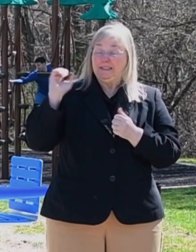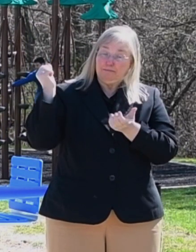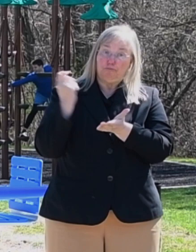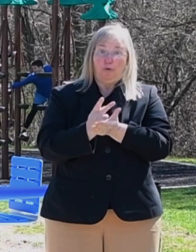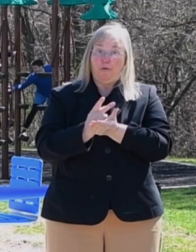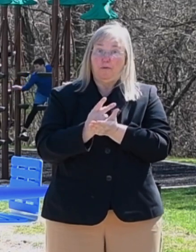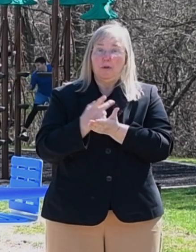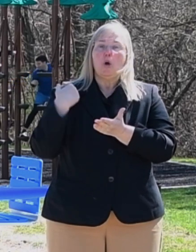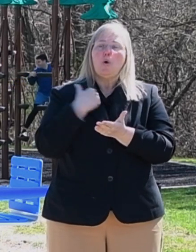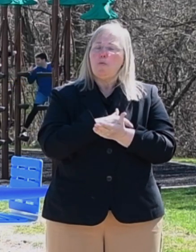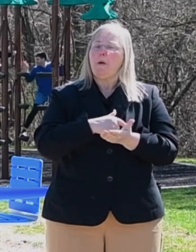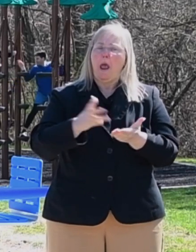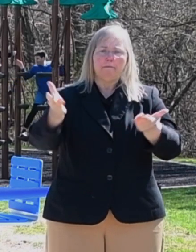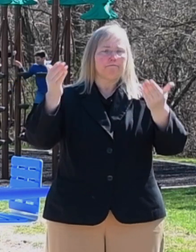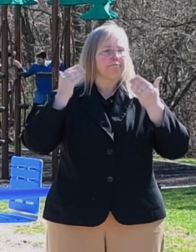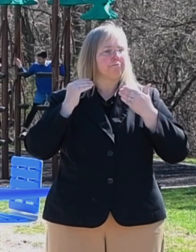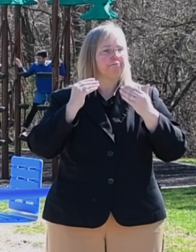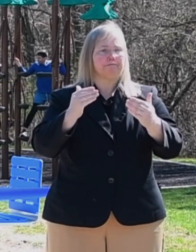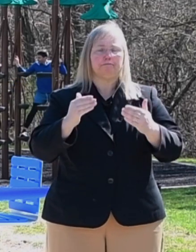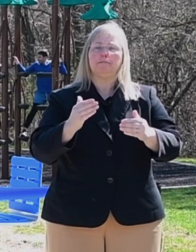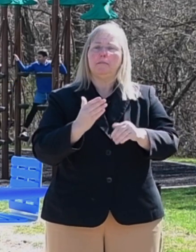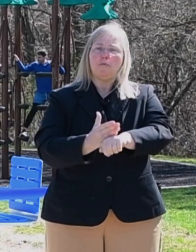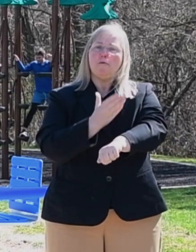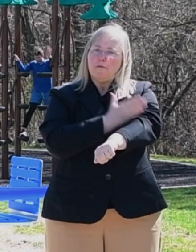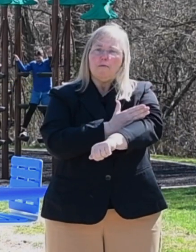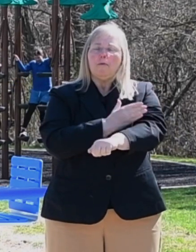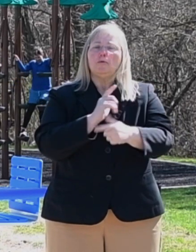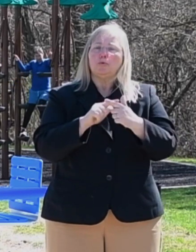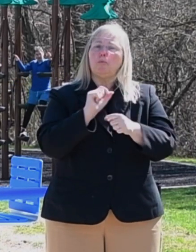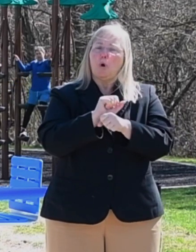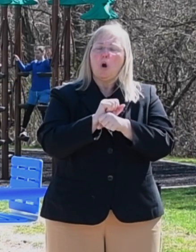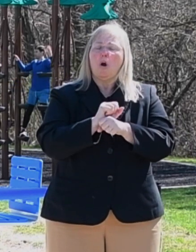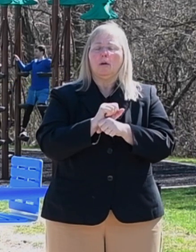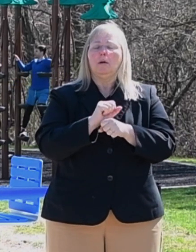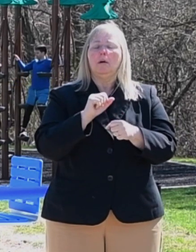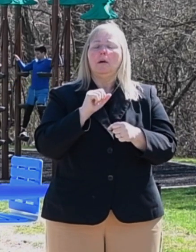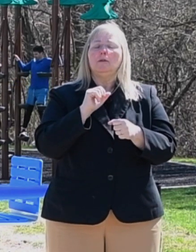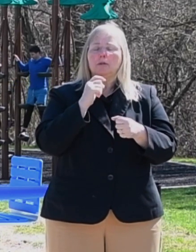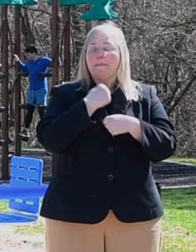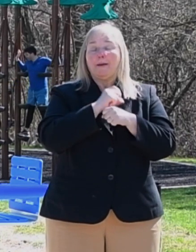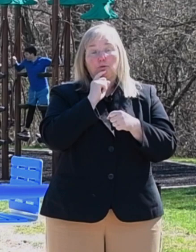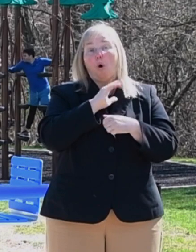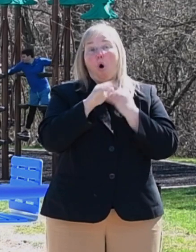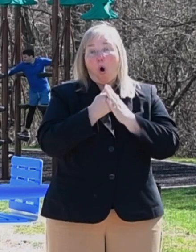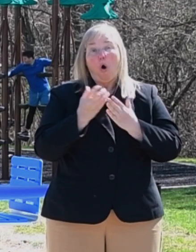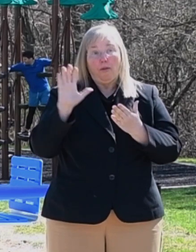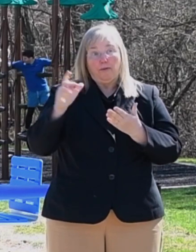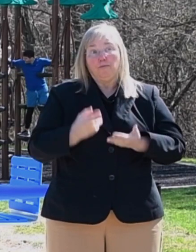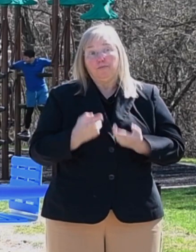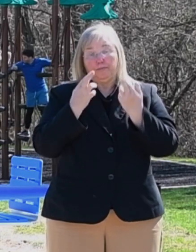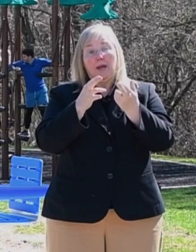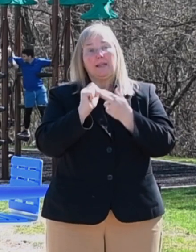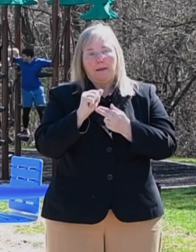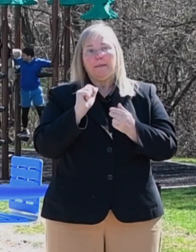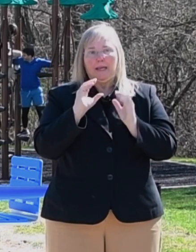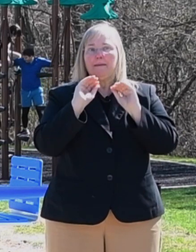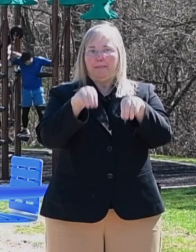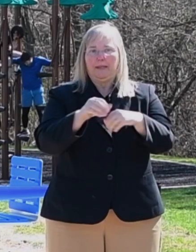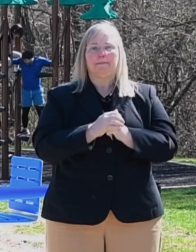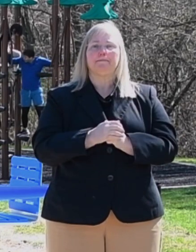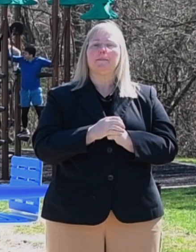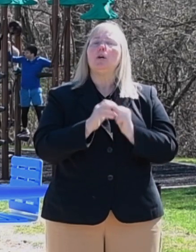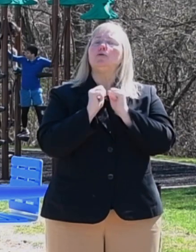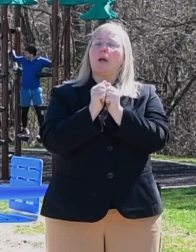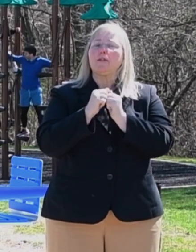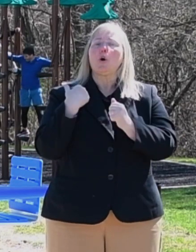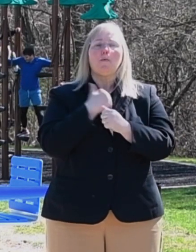forward confidently to work to ensure all recommendations can be implemented. Together, we